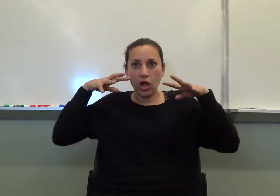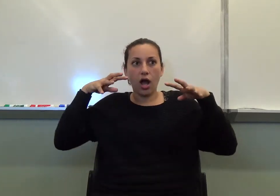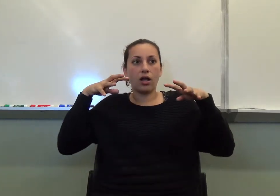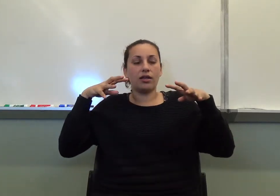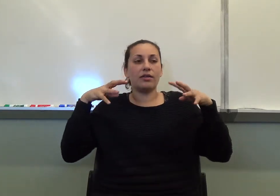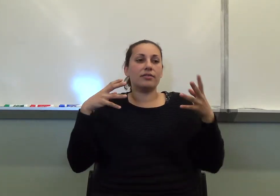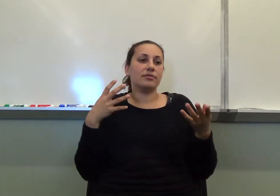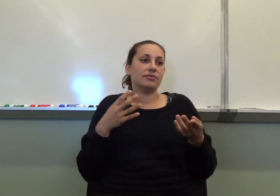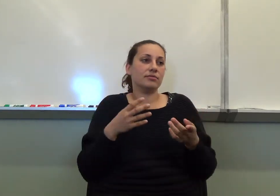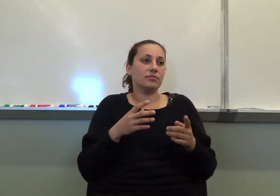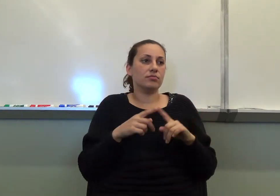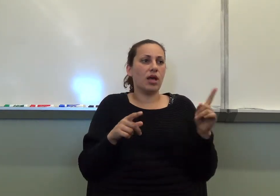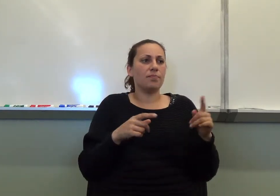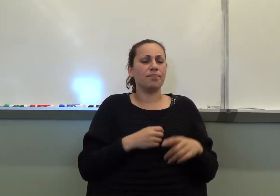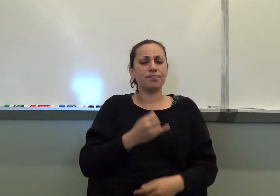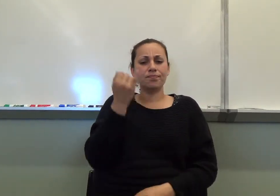suppose I have a right triangle.